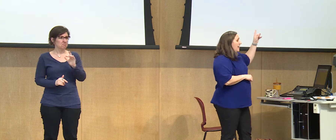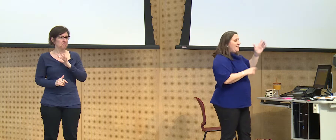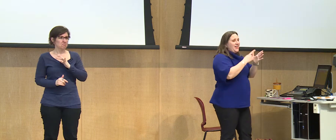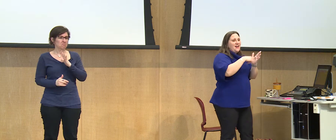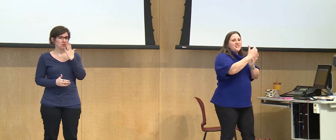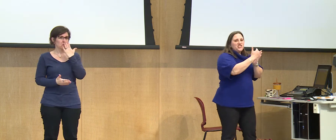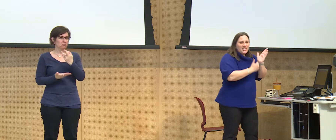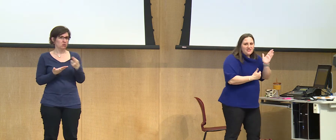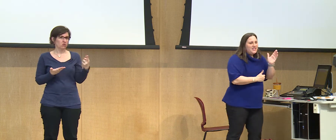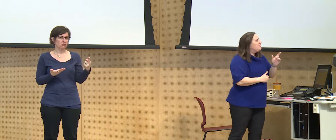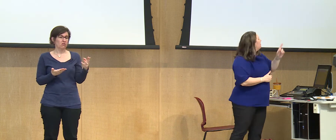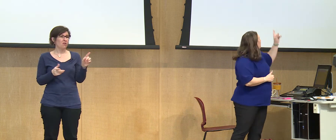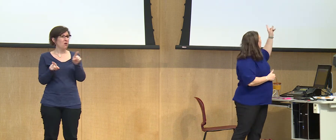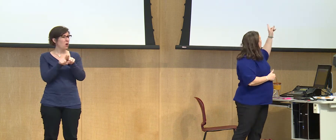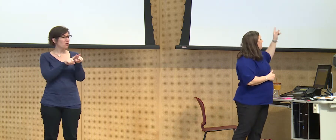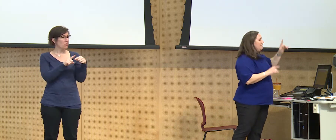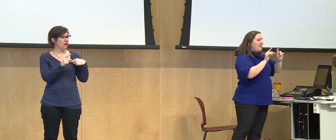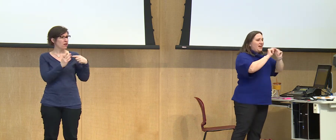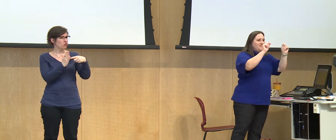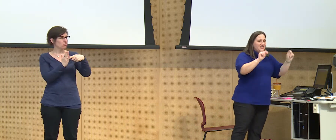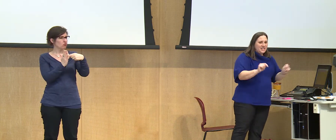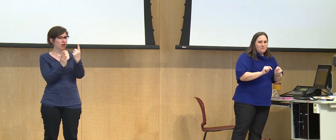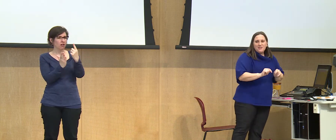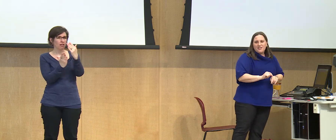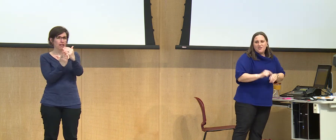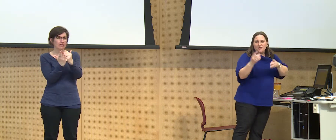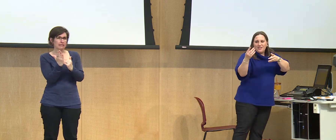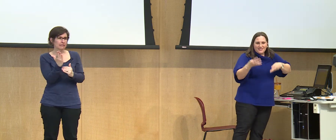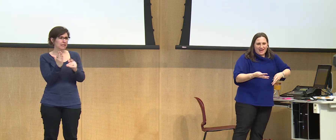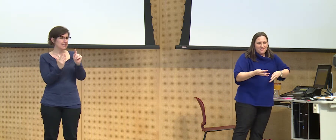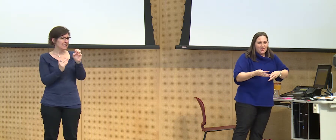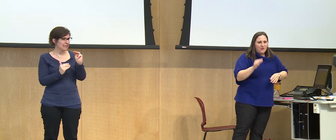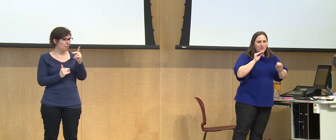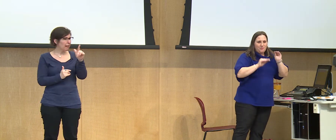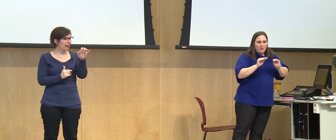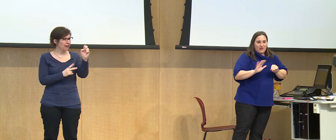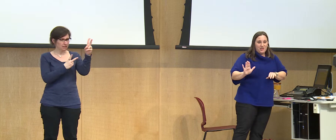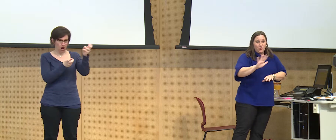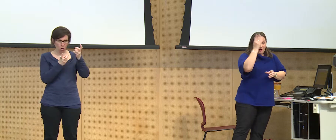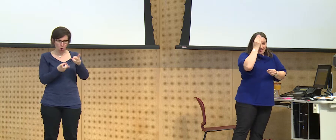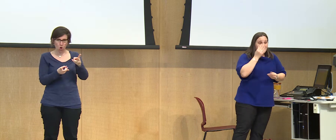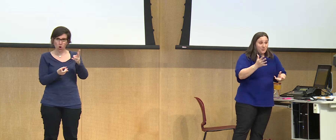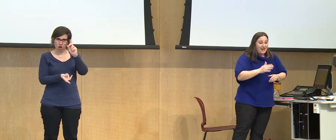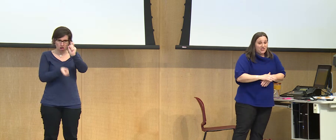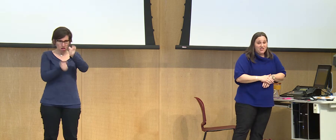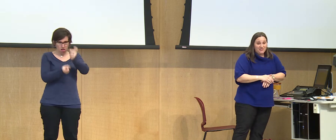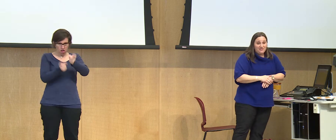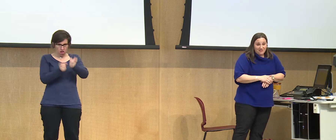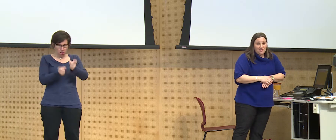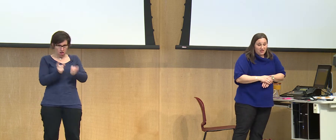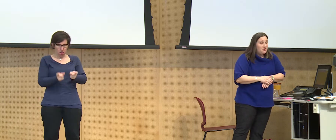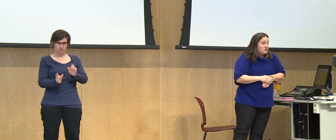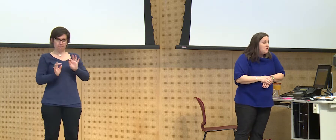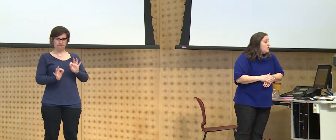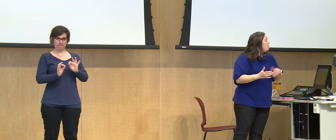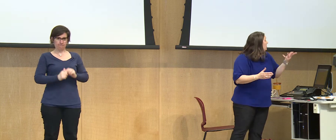They have a checklist. They have a template you can download and put in your information.